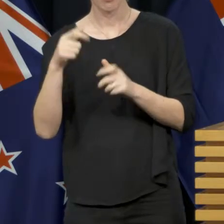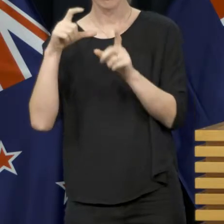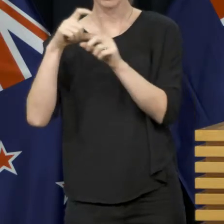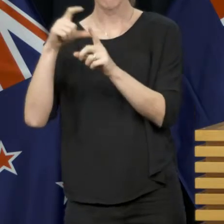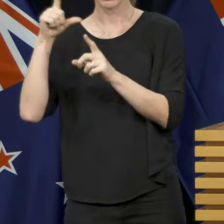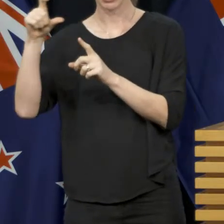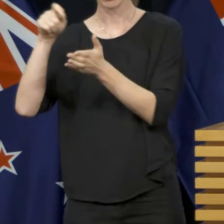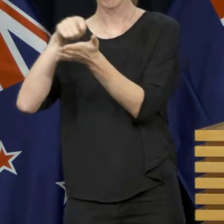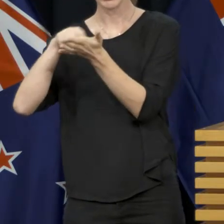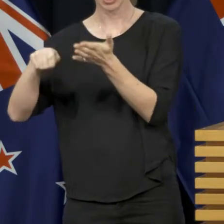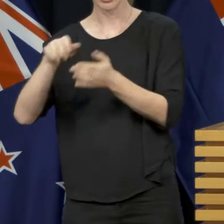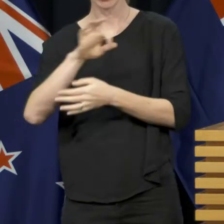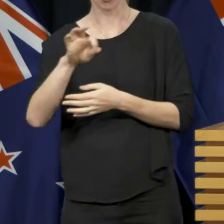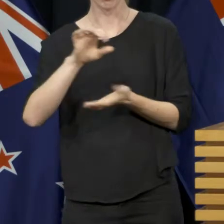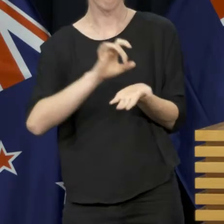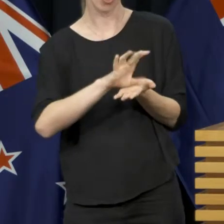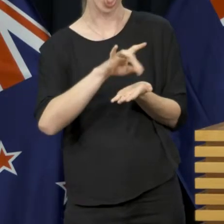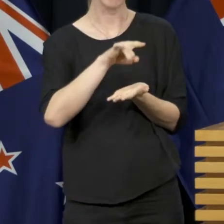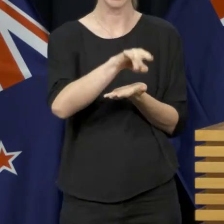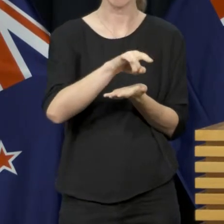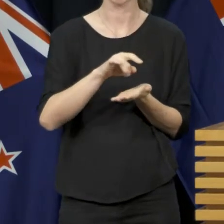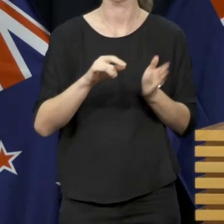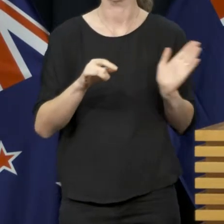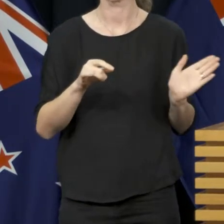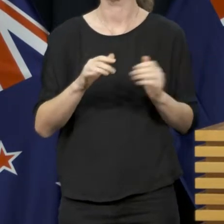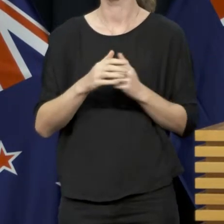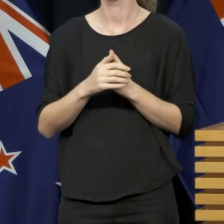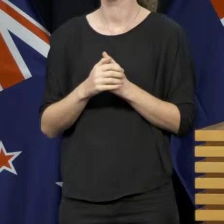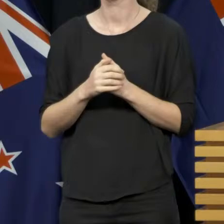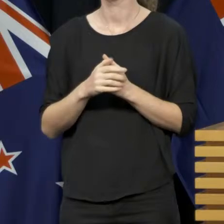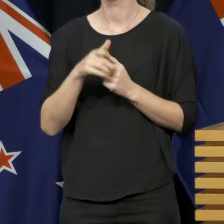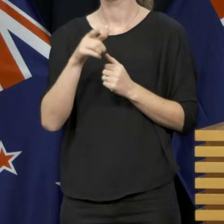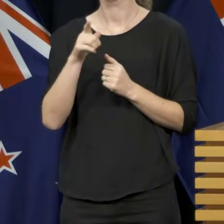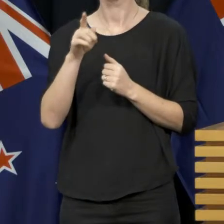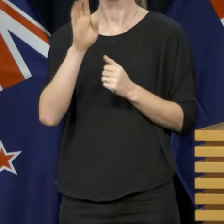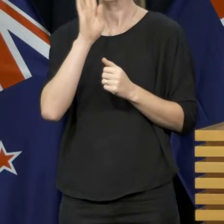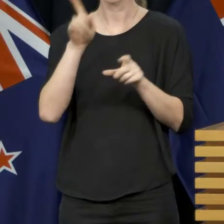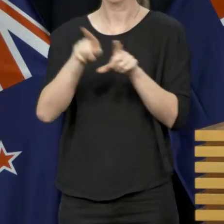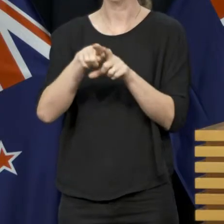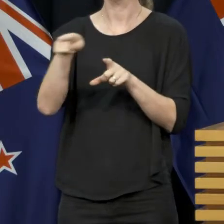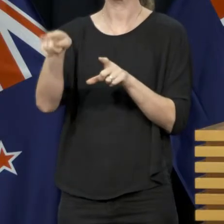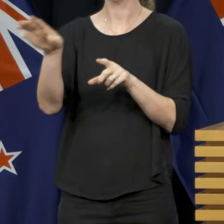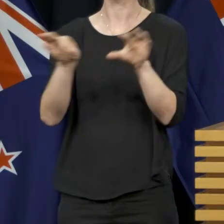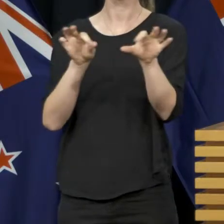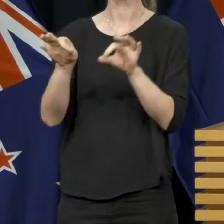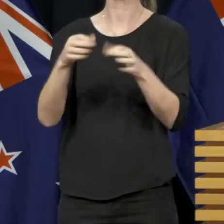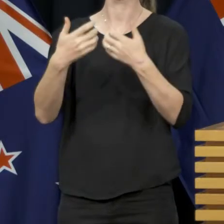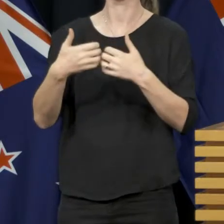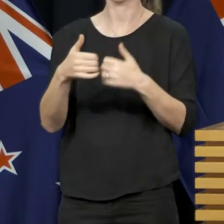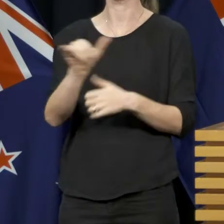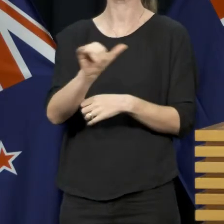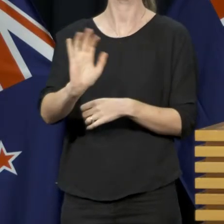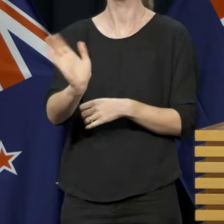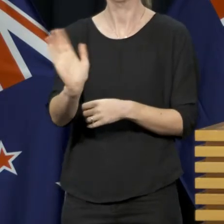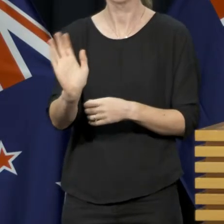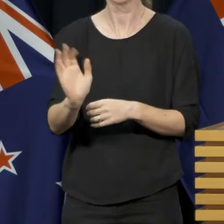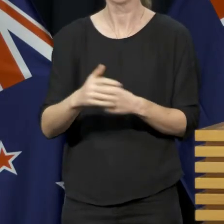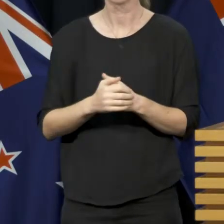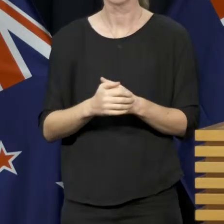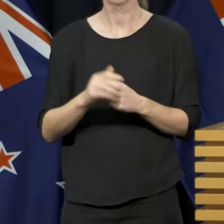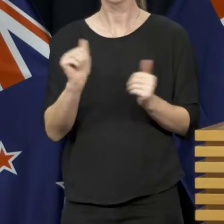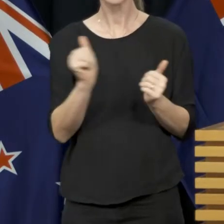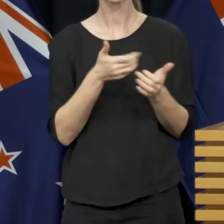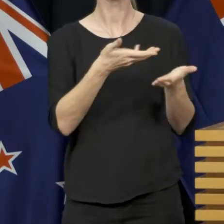to resign rather than you sack him? Why was that preferable? Again, that's making it sound as though that was something sat down and worked through as a choice. I